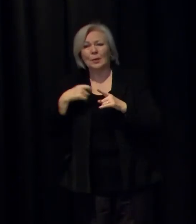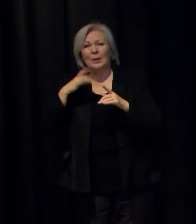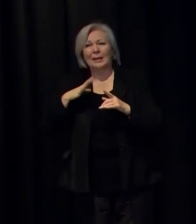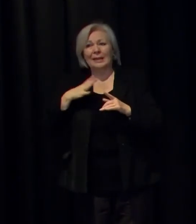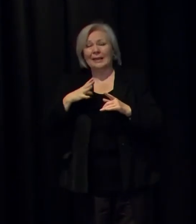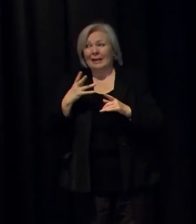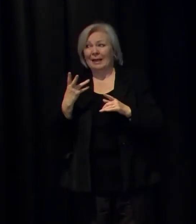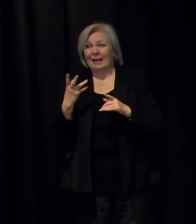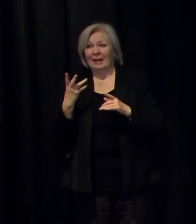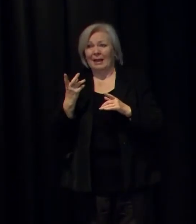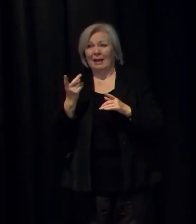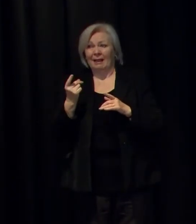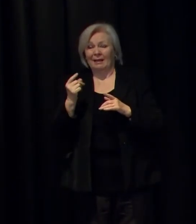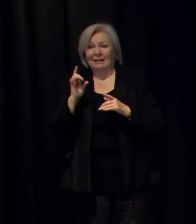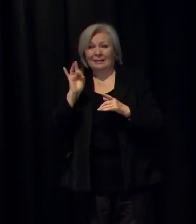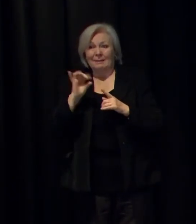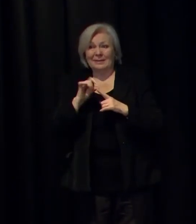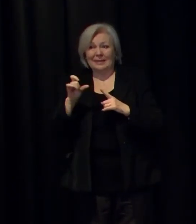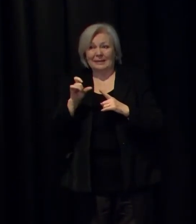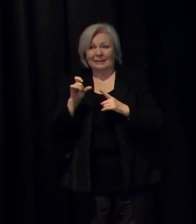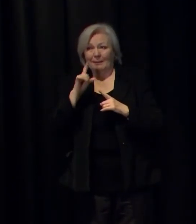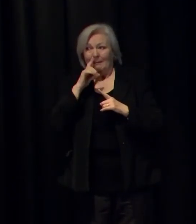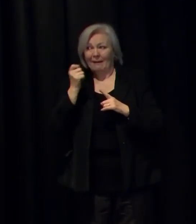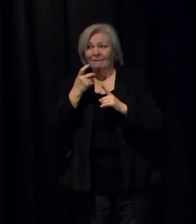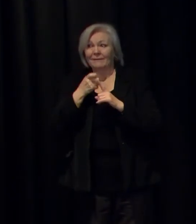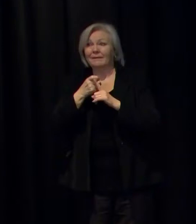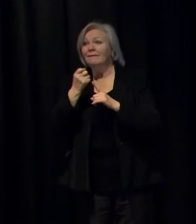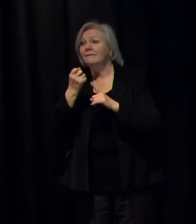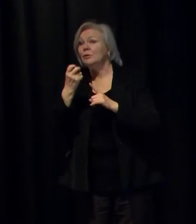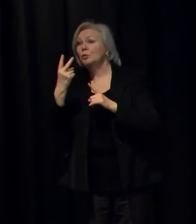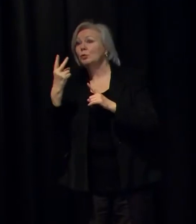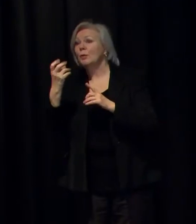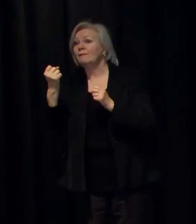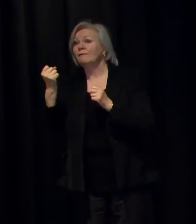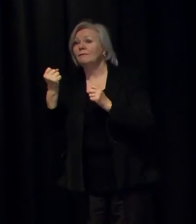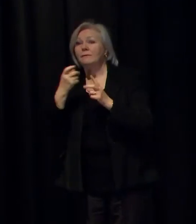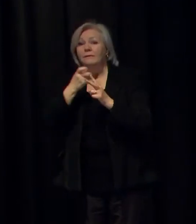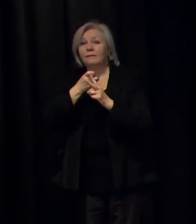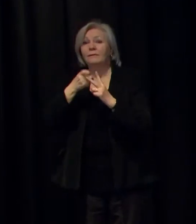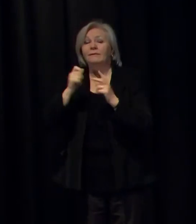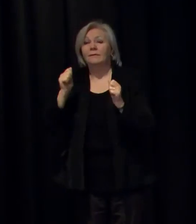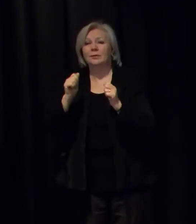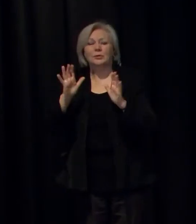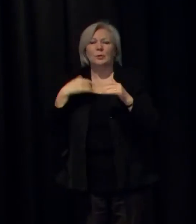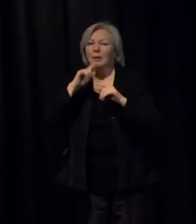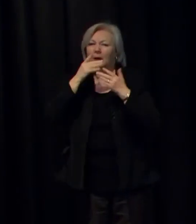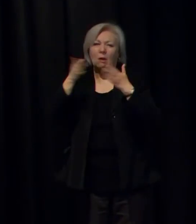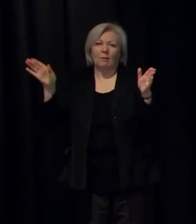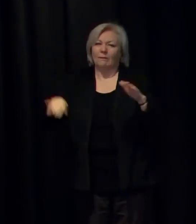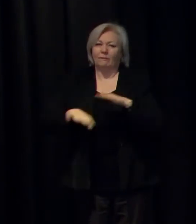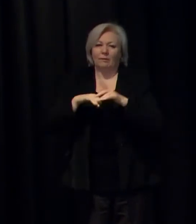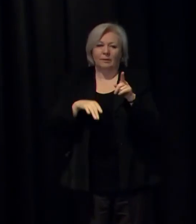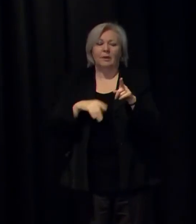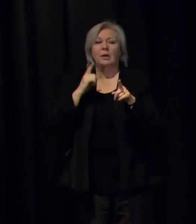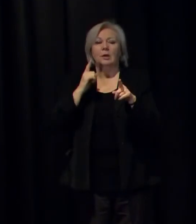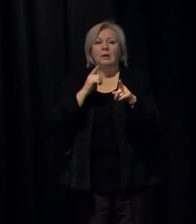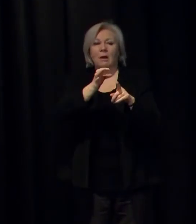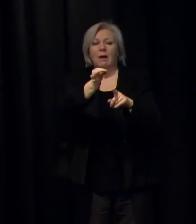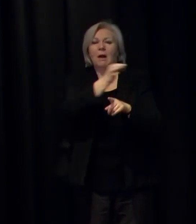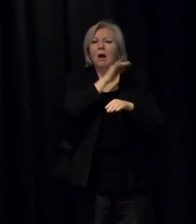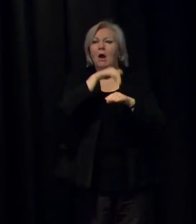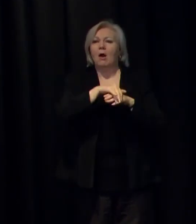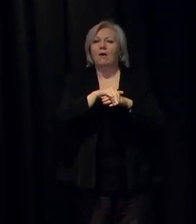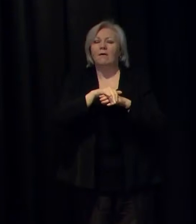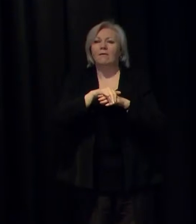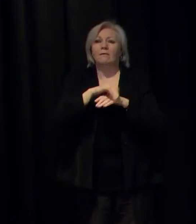with their second dose, and even more than that. It's just not possible for us to do that. Given that international travel could open up in